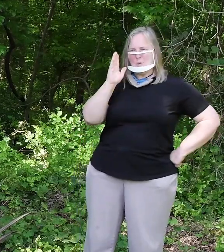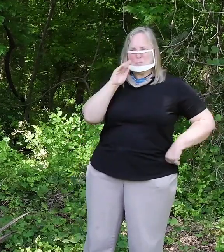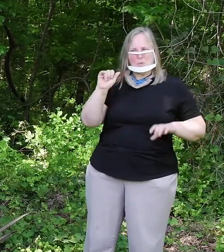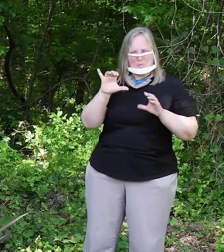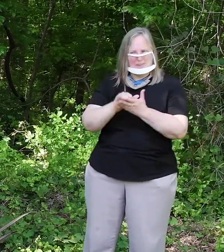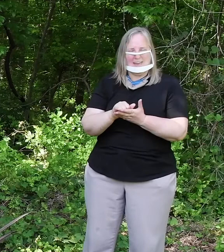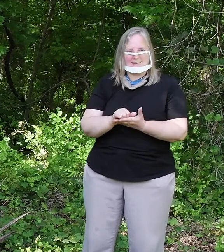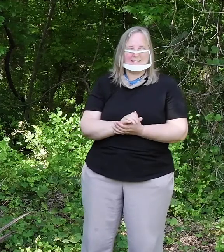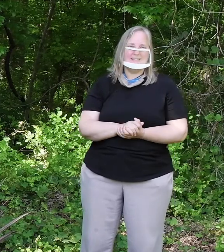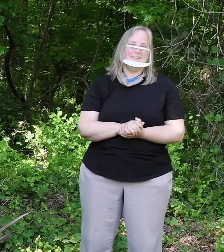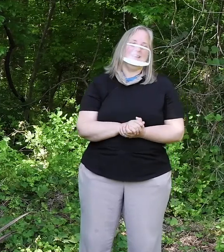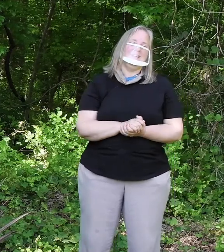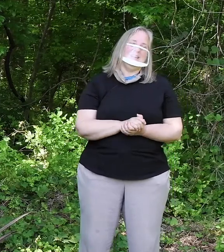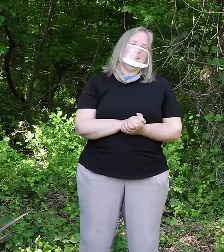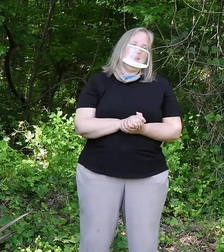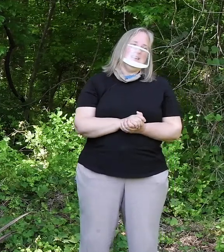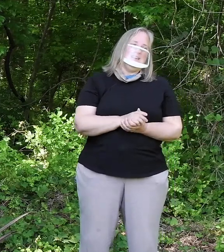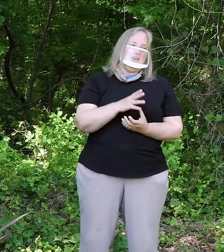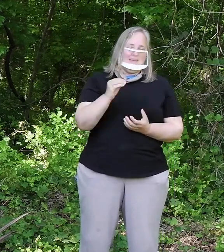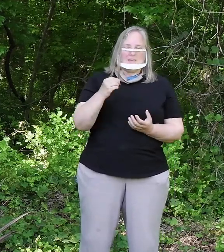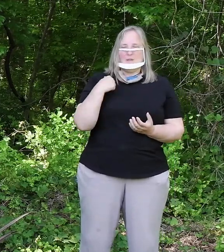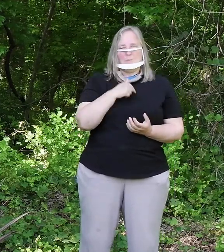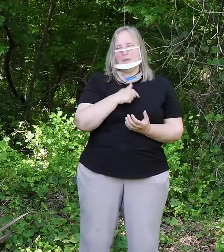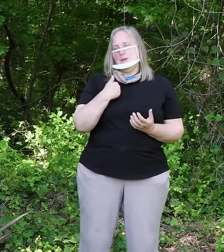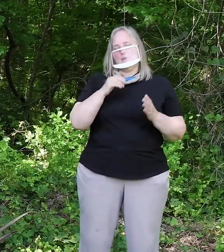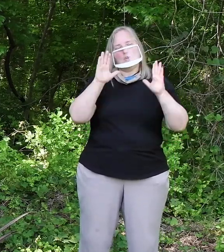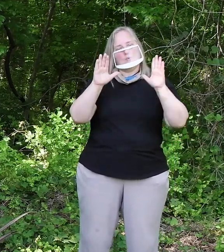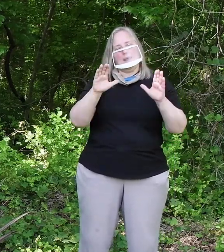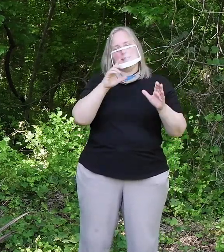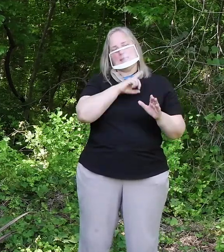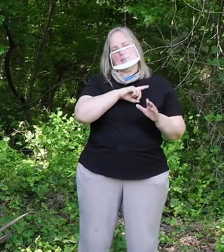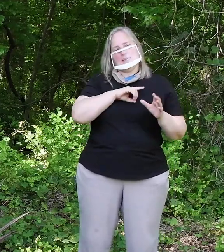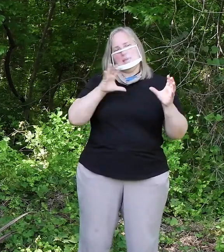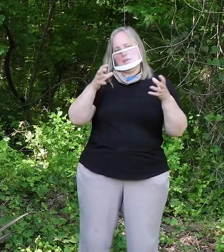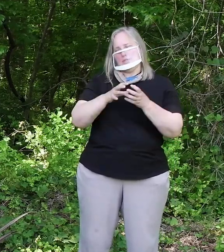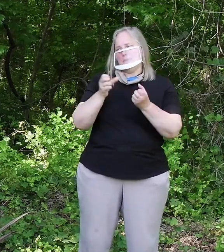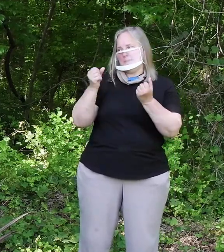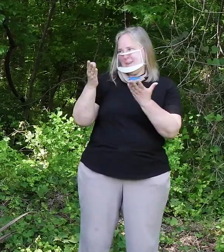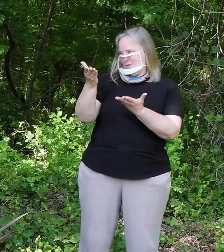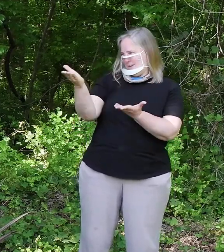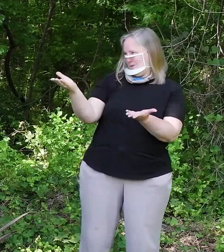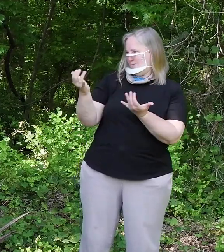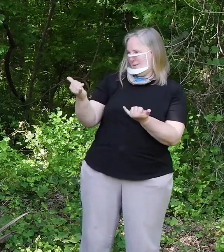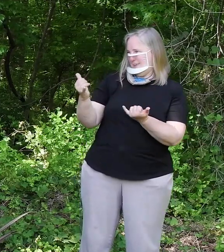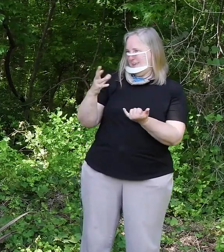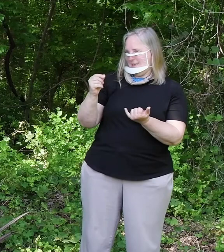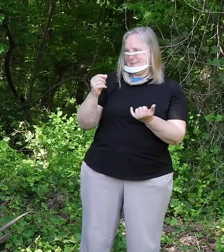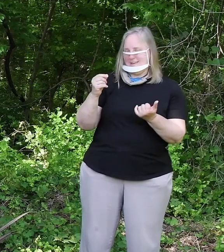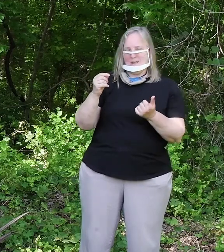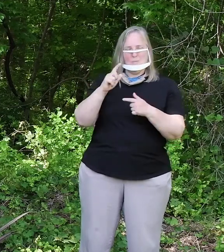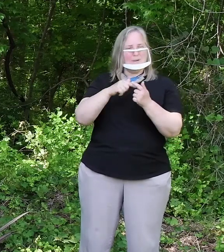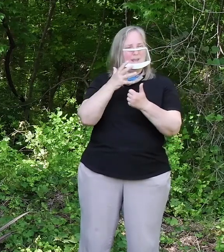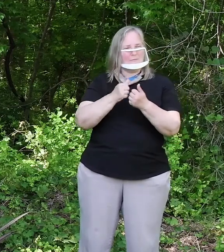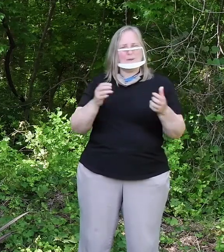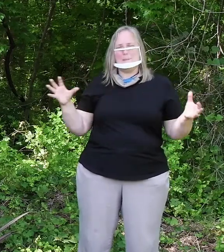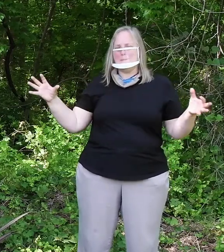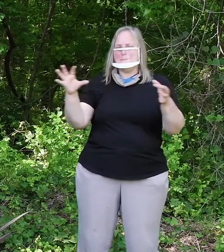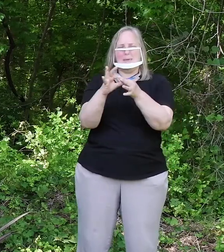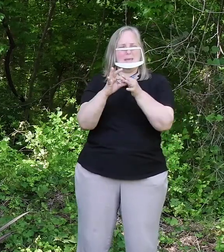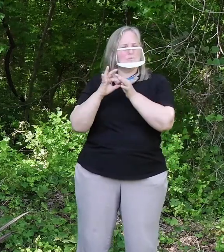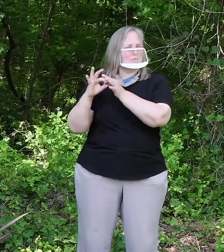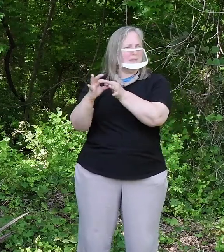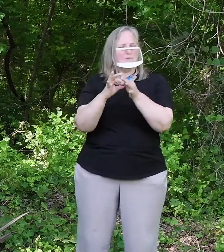that. And you know, we have a great delegation. A lot of them are here today. And everybody bands together to make things